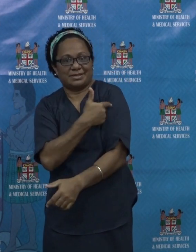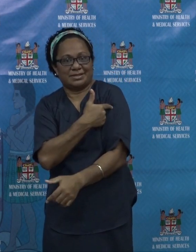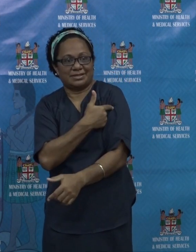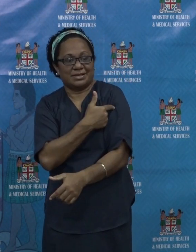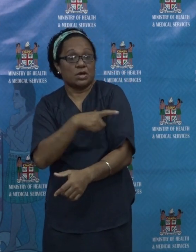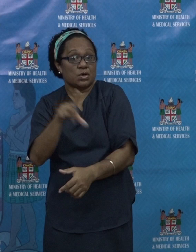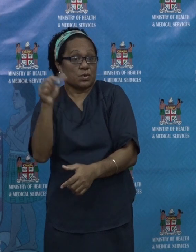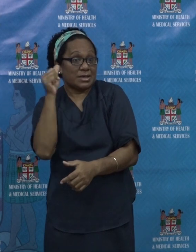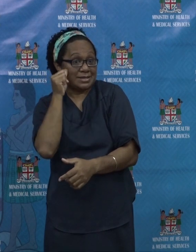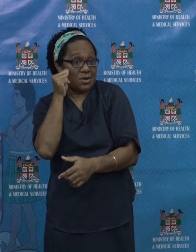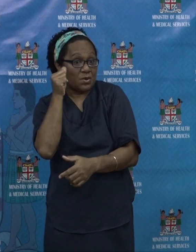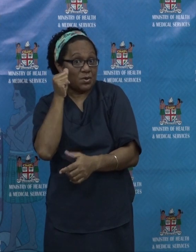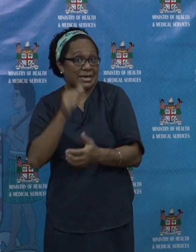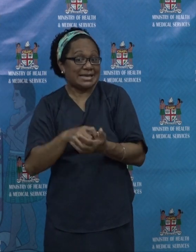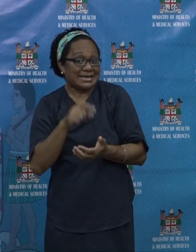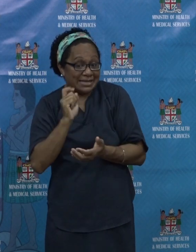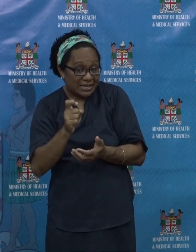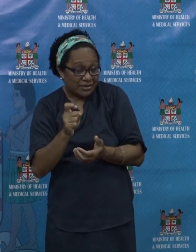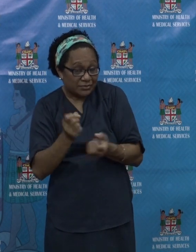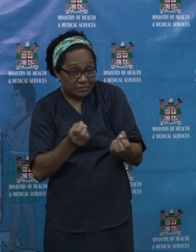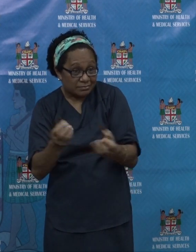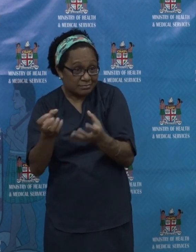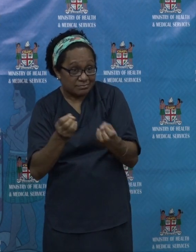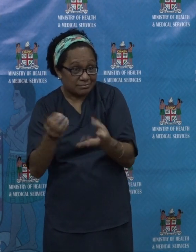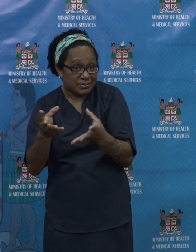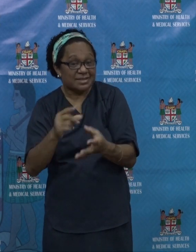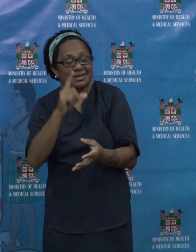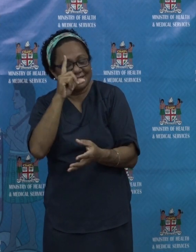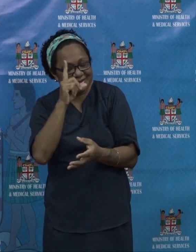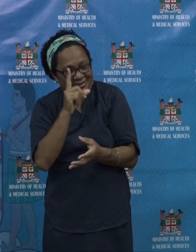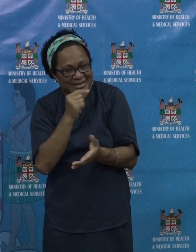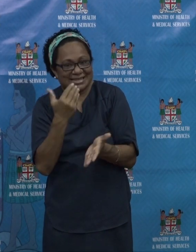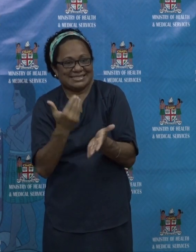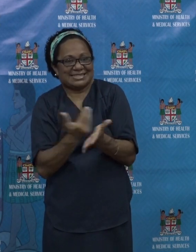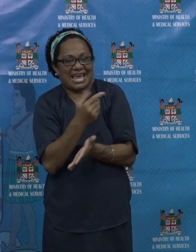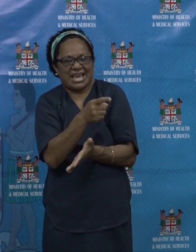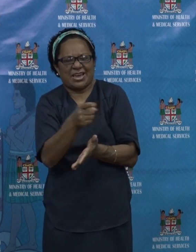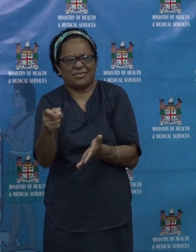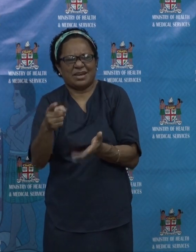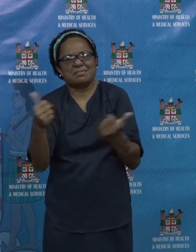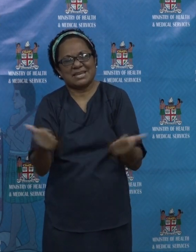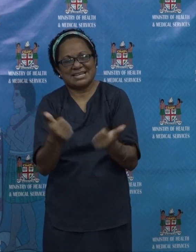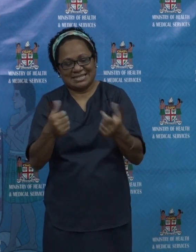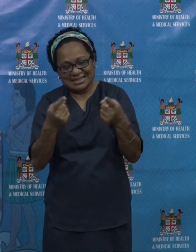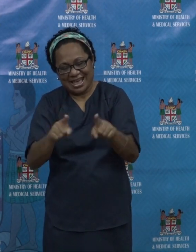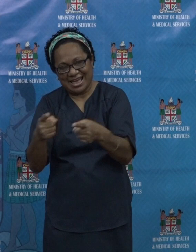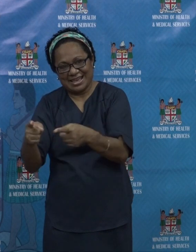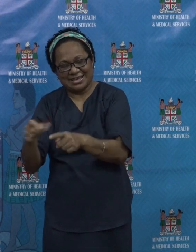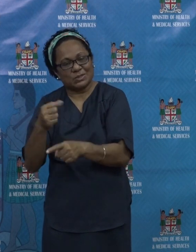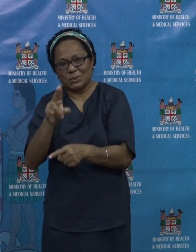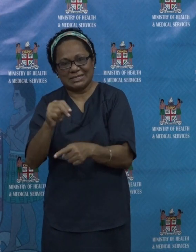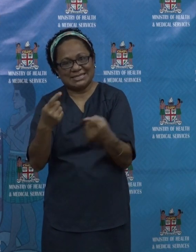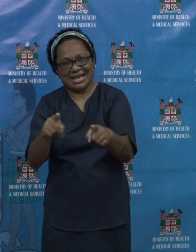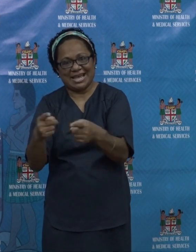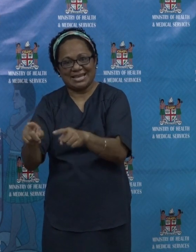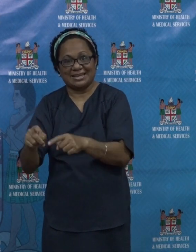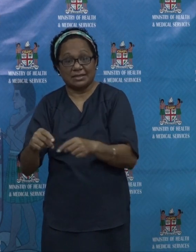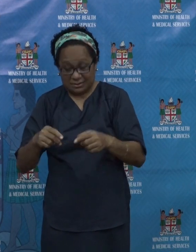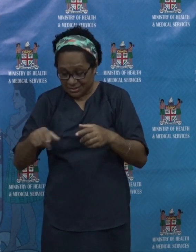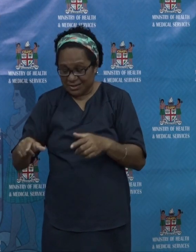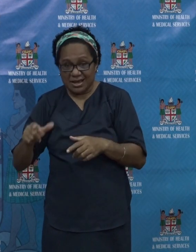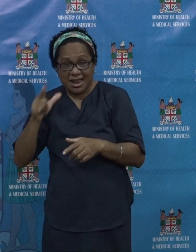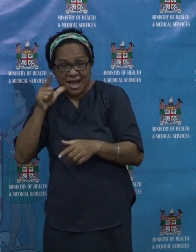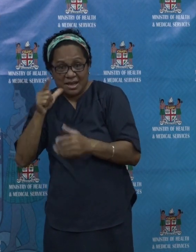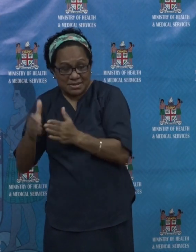of cases in the Western Division, we will be able to prevent a lot of the severe disease and deaths that we are seeing in the Lami to Nosori